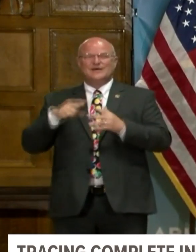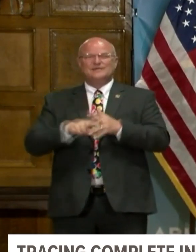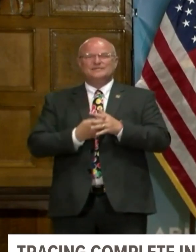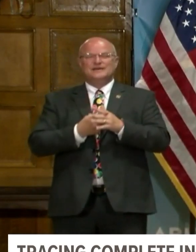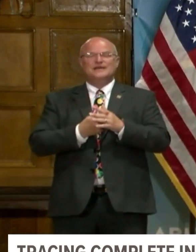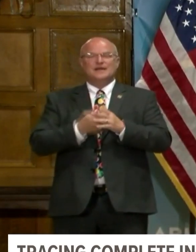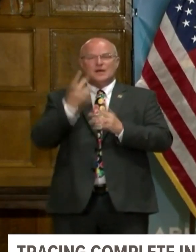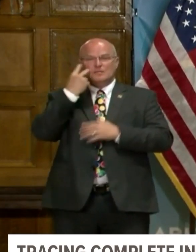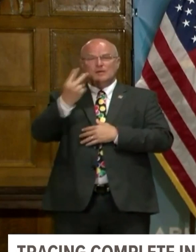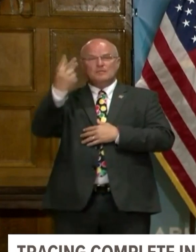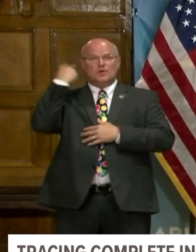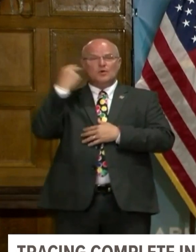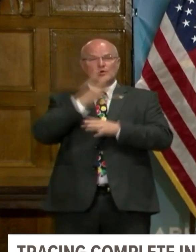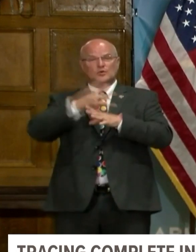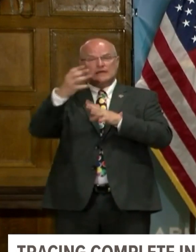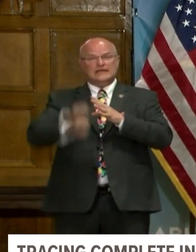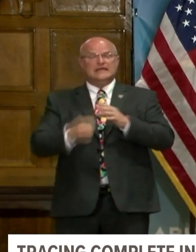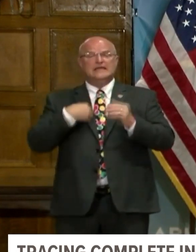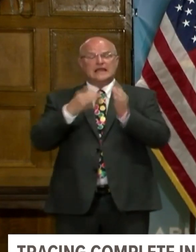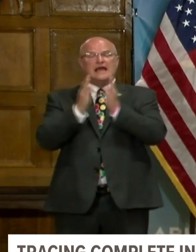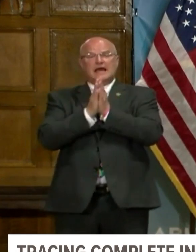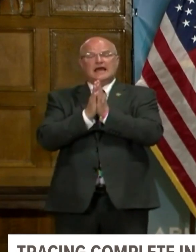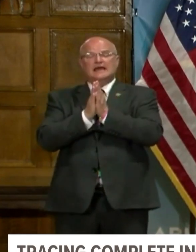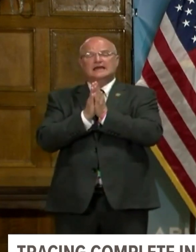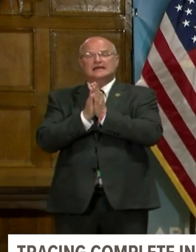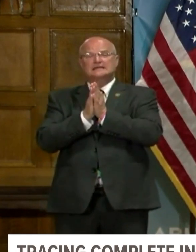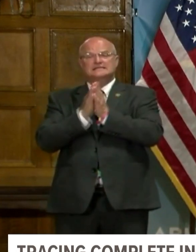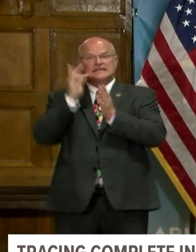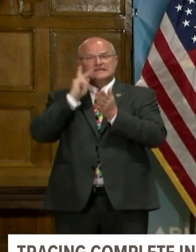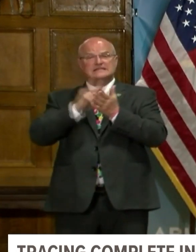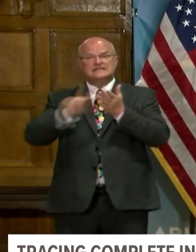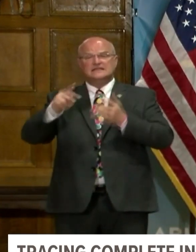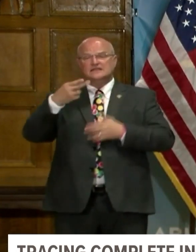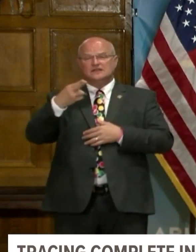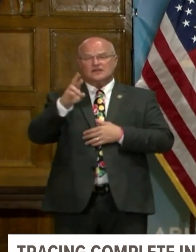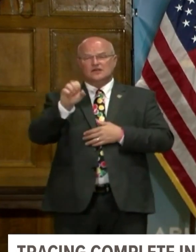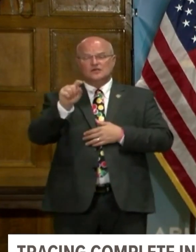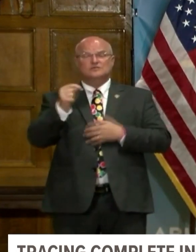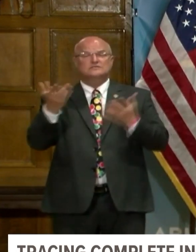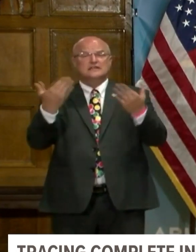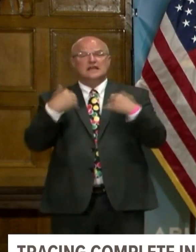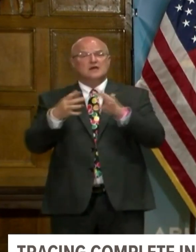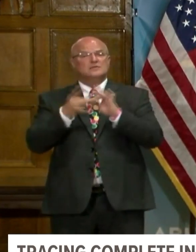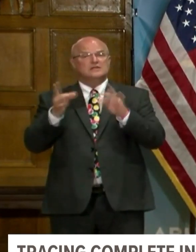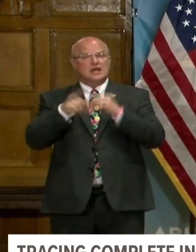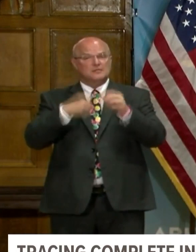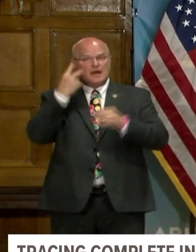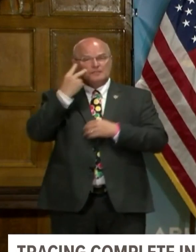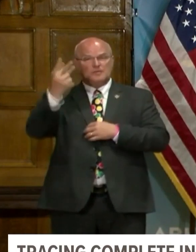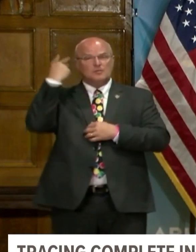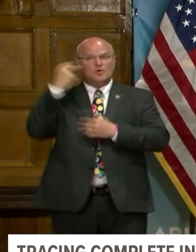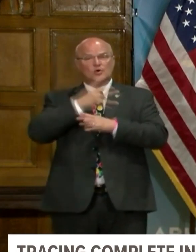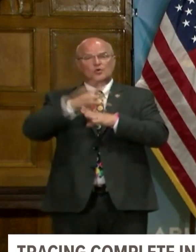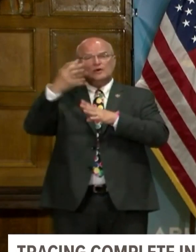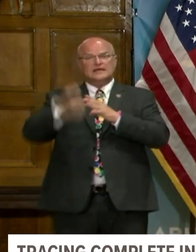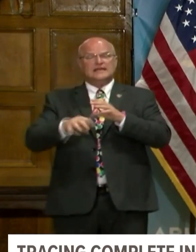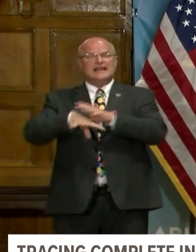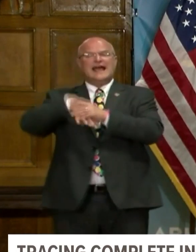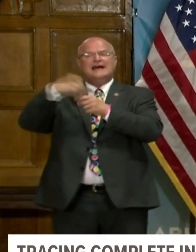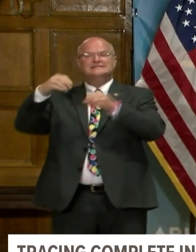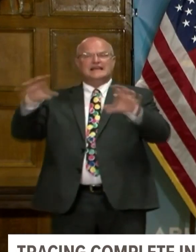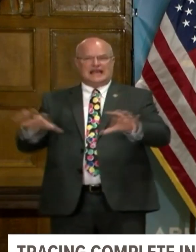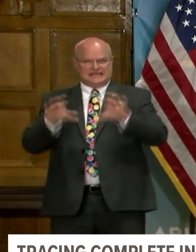it's Memorial Weekend, and I ask Secretary Hurst to come and to talk about Memorial Weekend in terms of